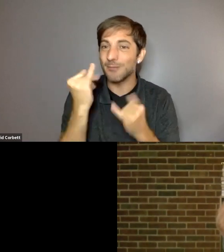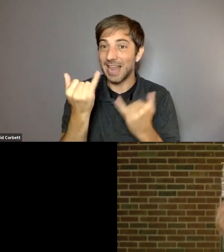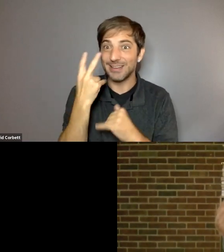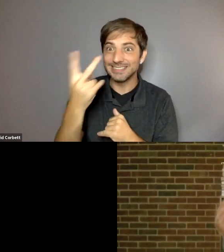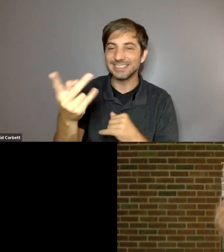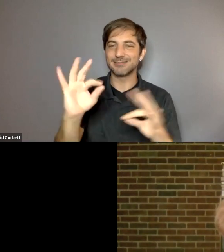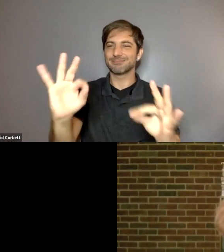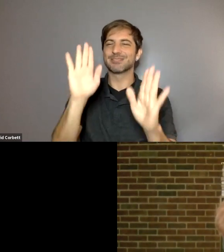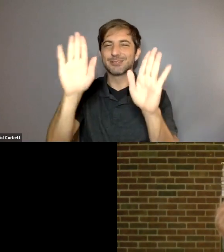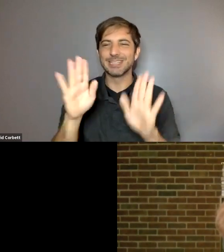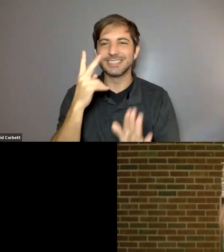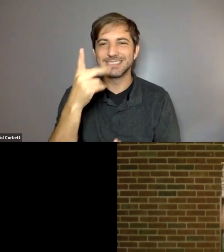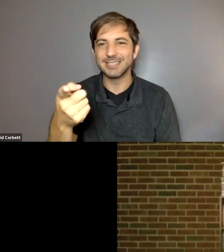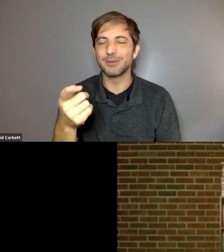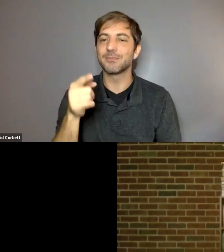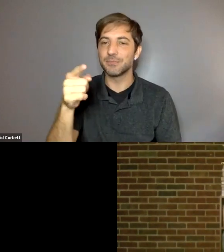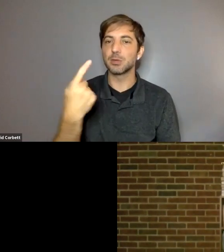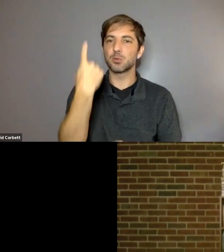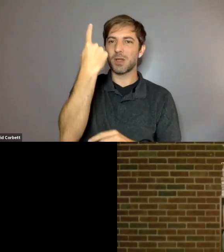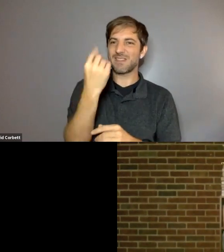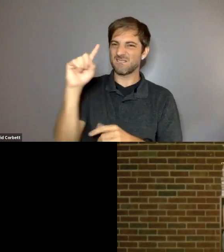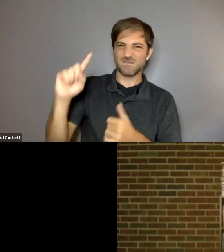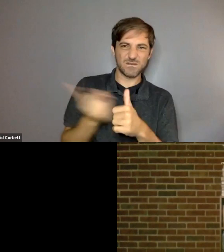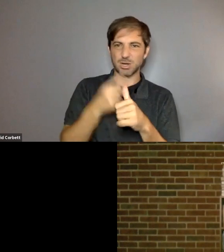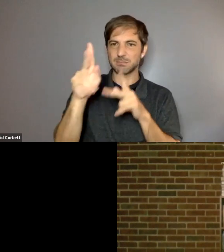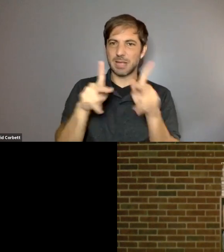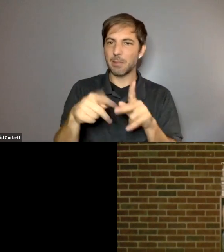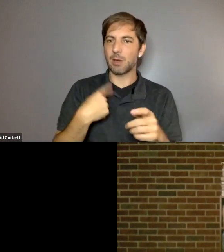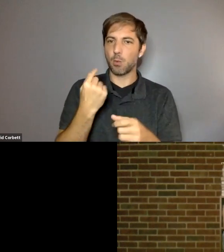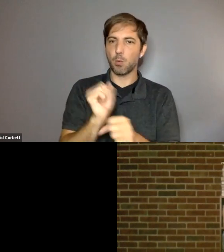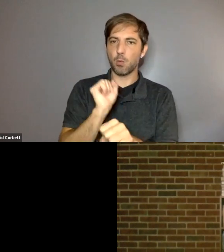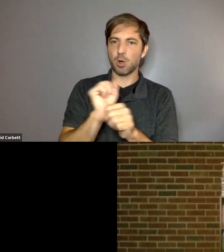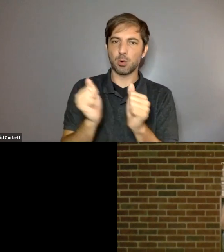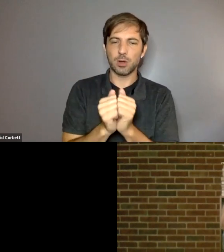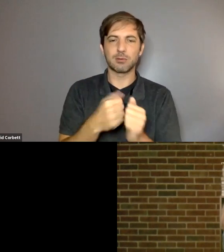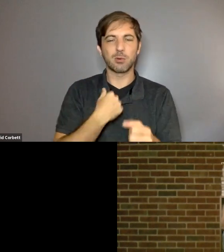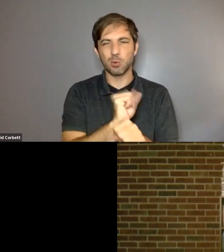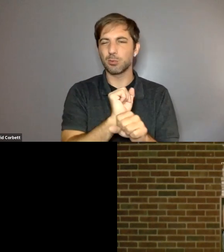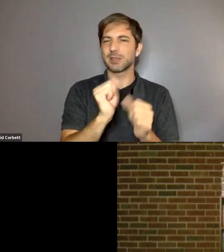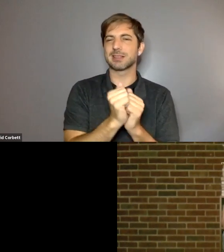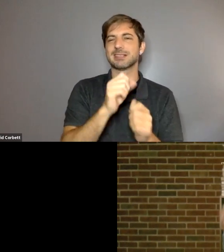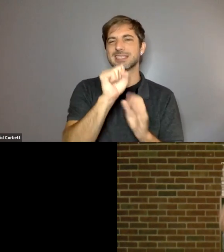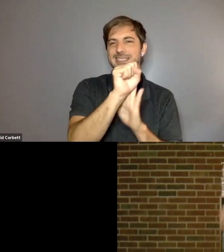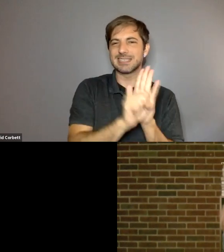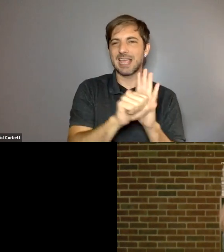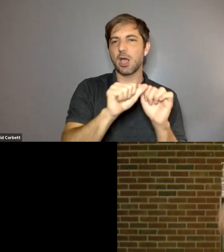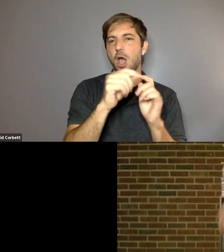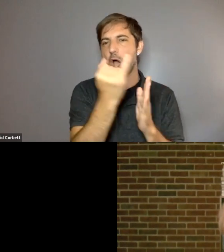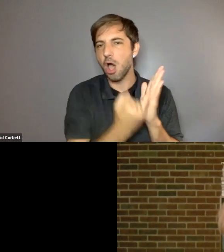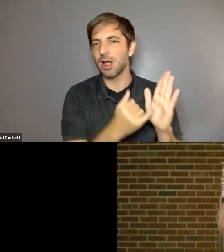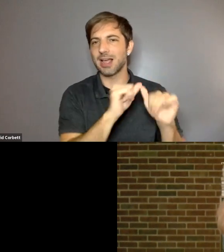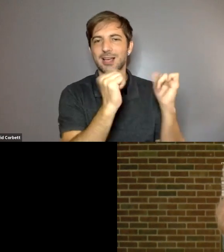Jenny was one of the first people that I started working with at the NEA because we work with state arts agencies across the country, and Jenny's been a